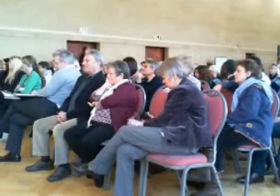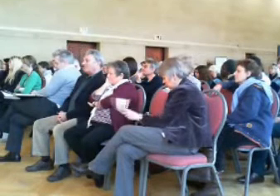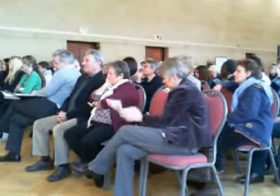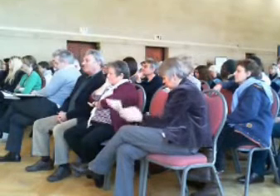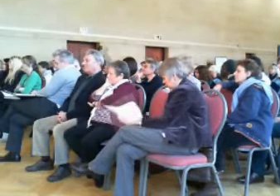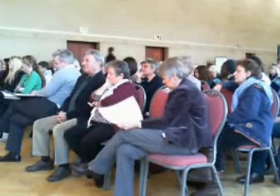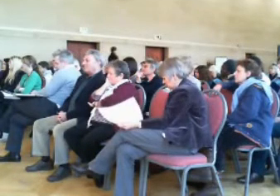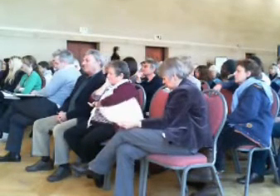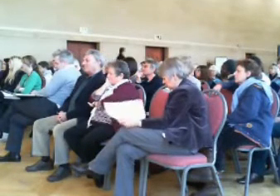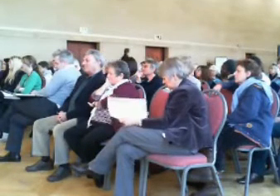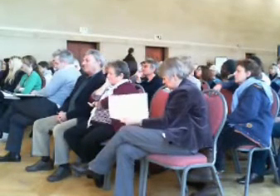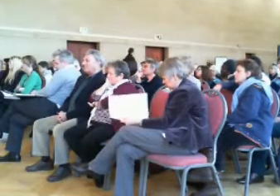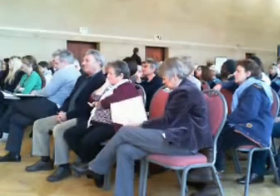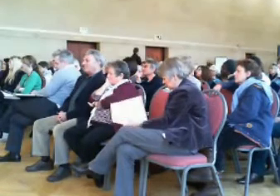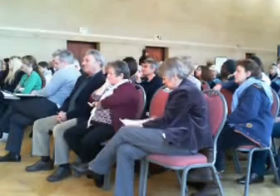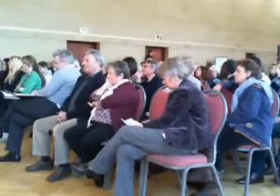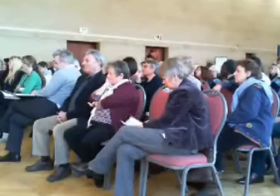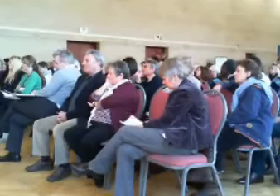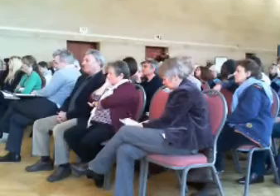more different countries.